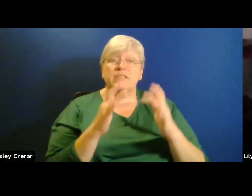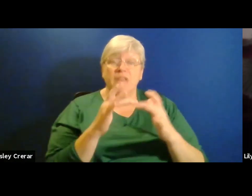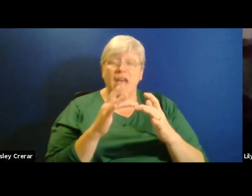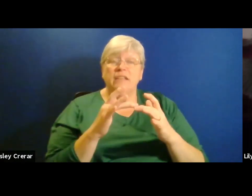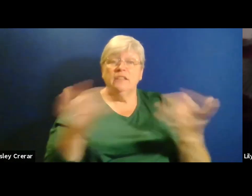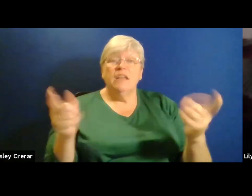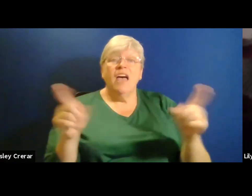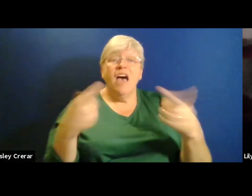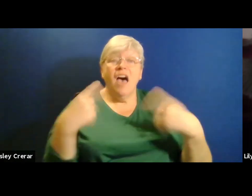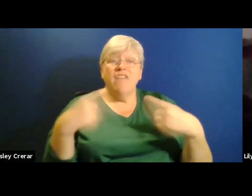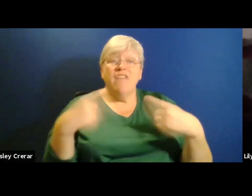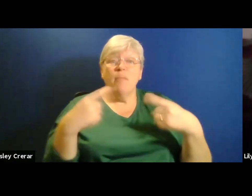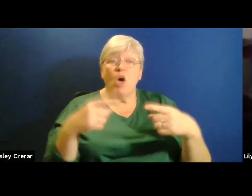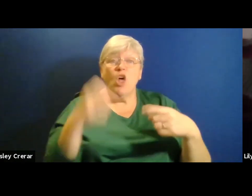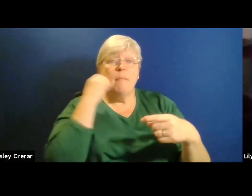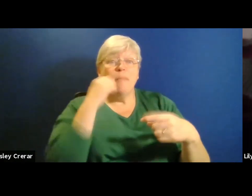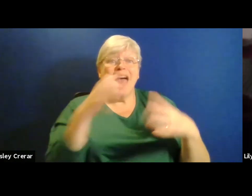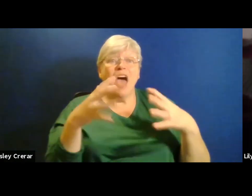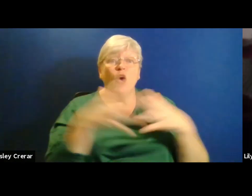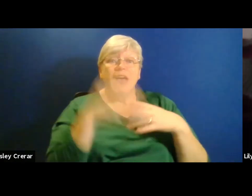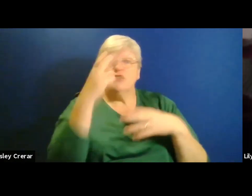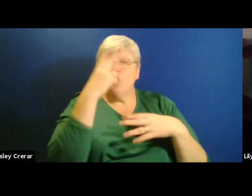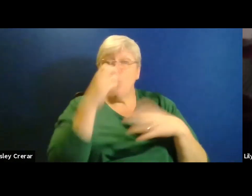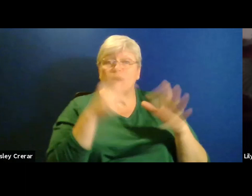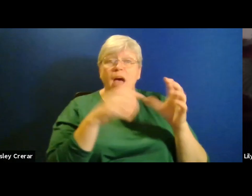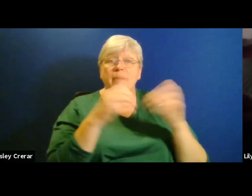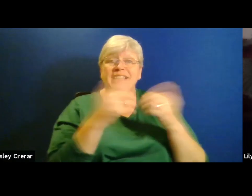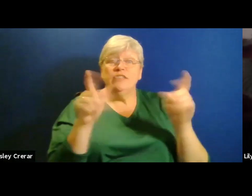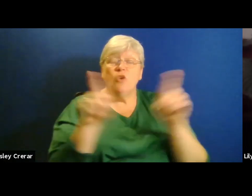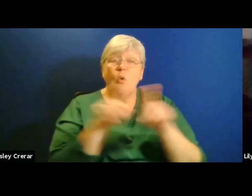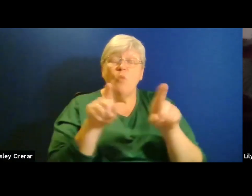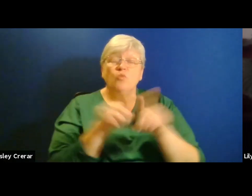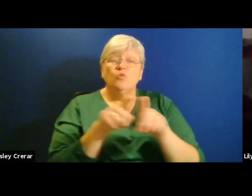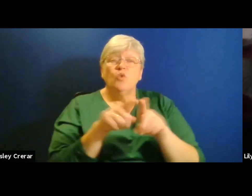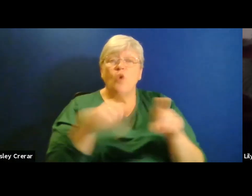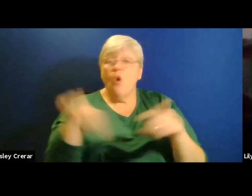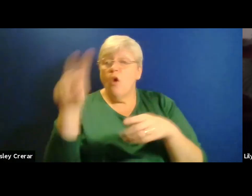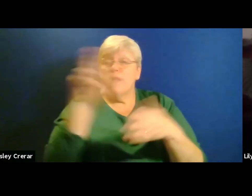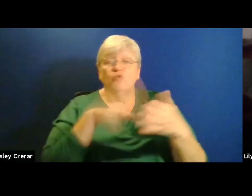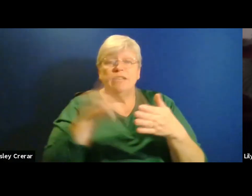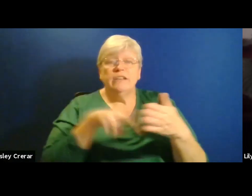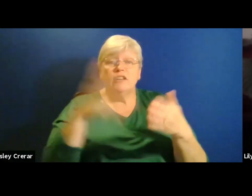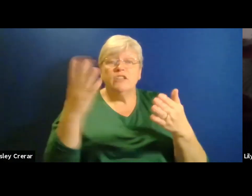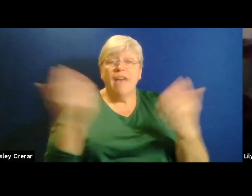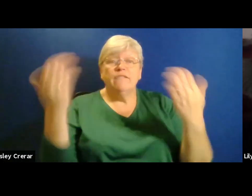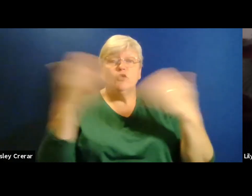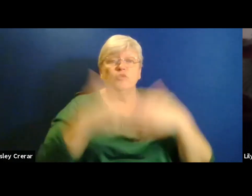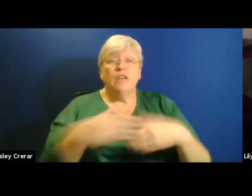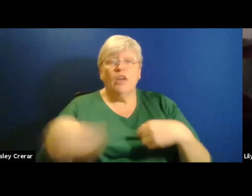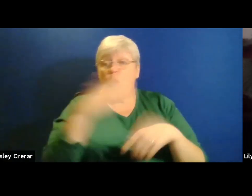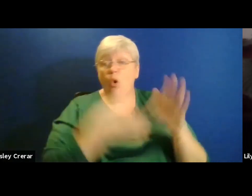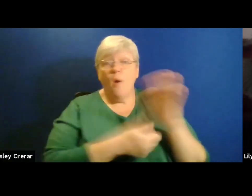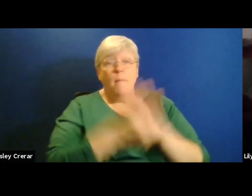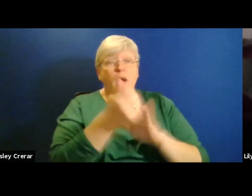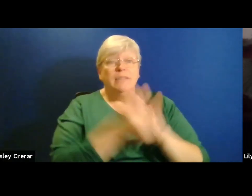available at Blackwell's Bookshop in Old Aberdeen. All of the readers that we have tonight were all published in